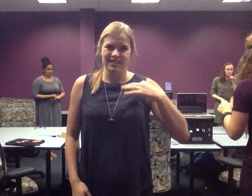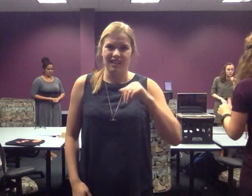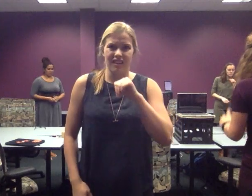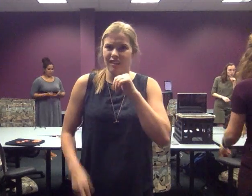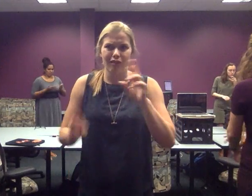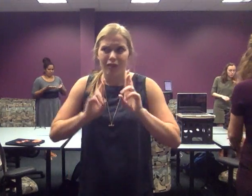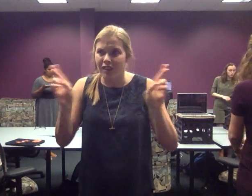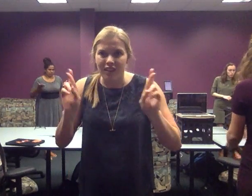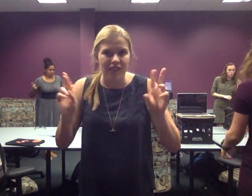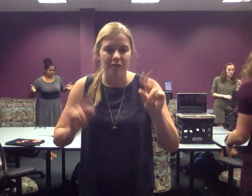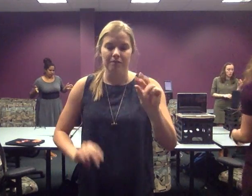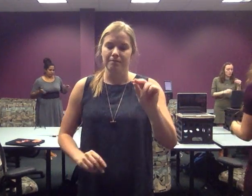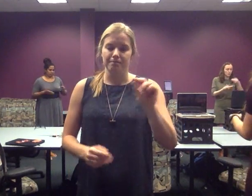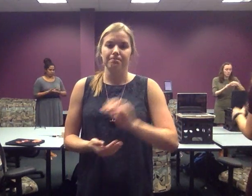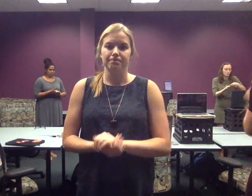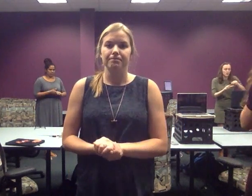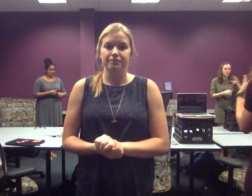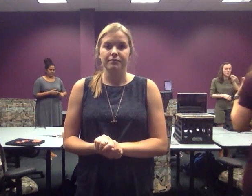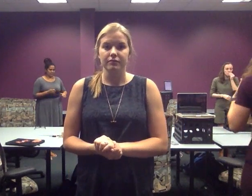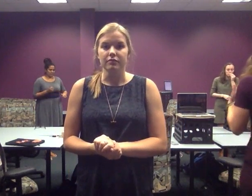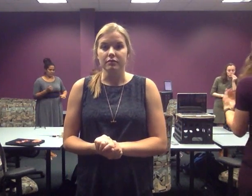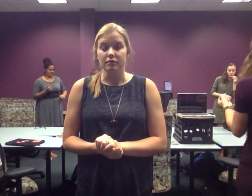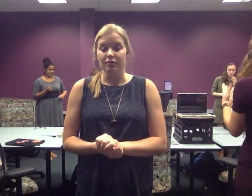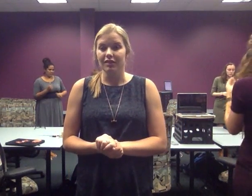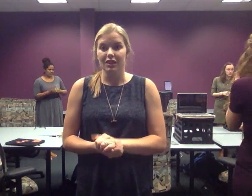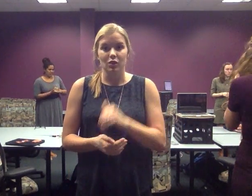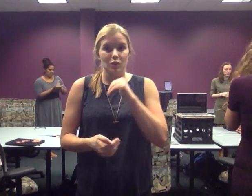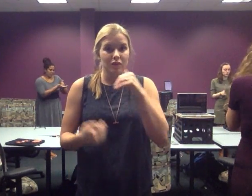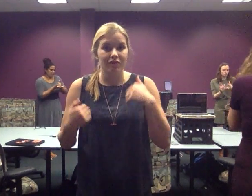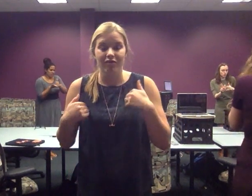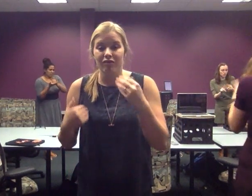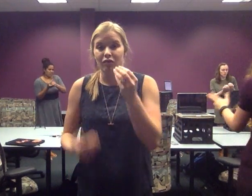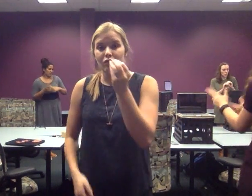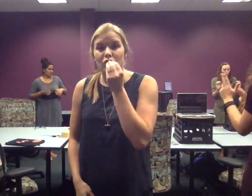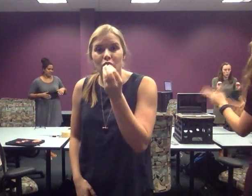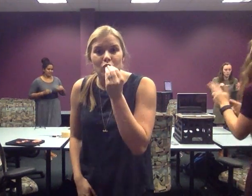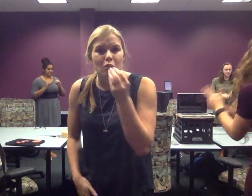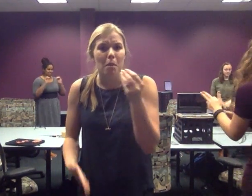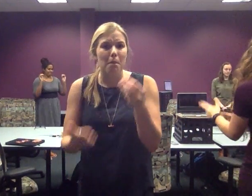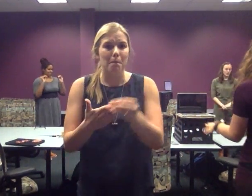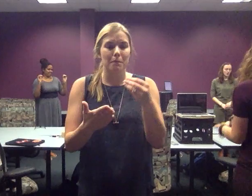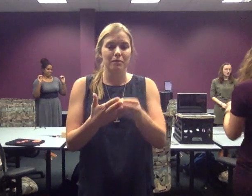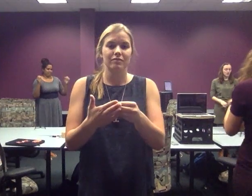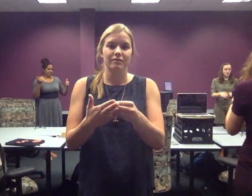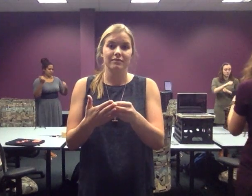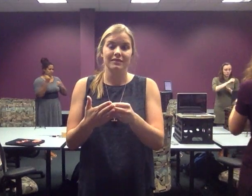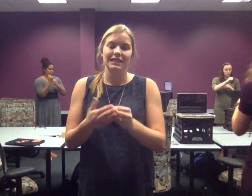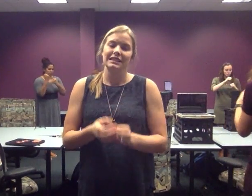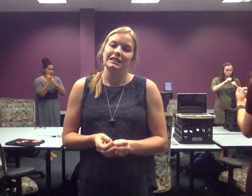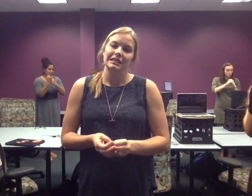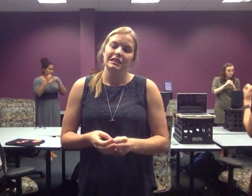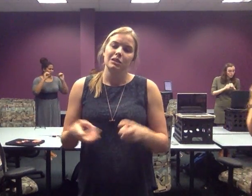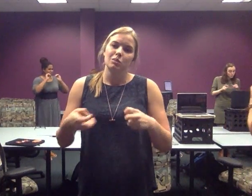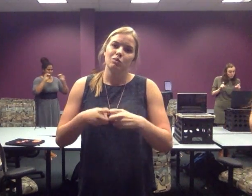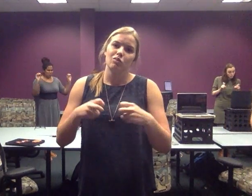with food and ammunition. And also there was a lack of support. We're going to look at a pie